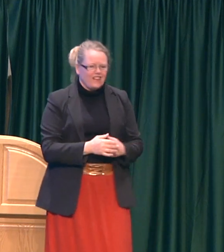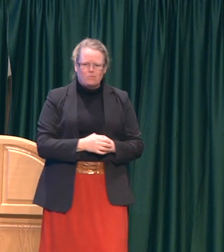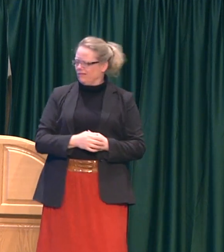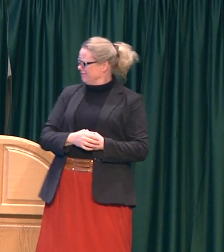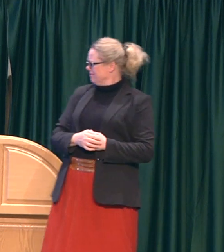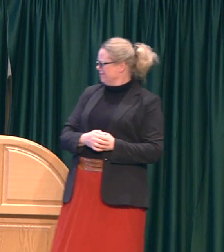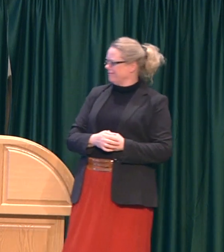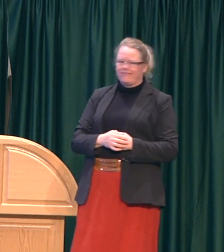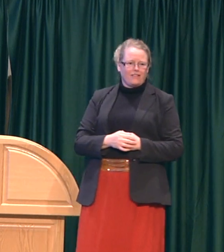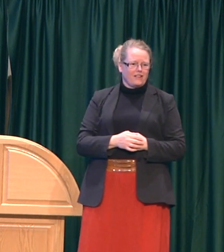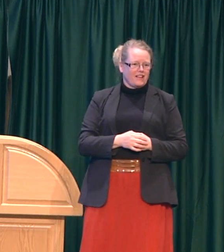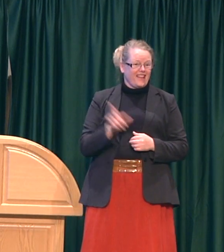actually a device to make phone calls.